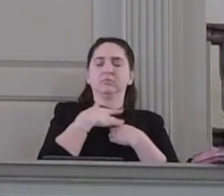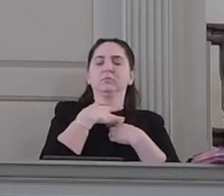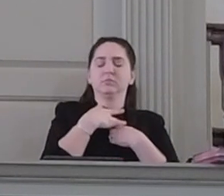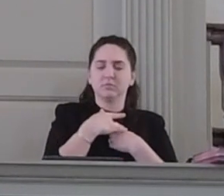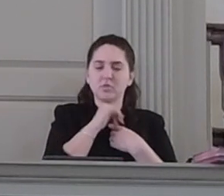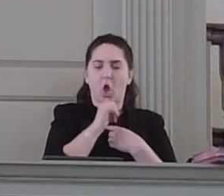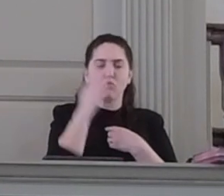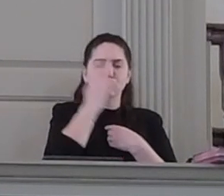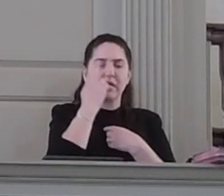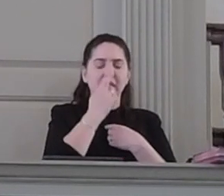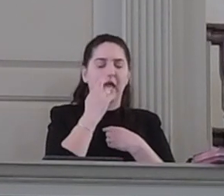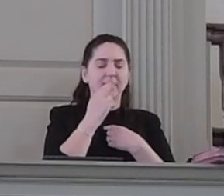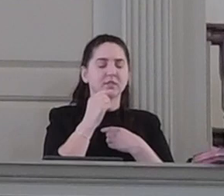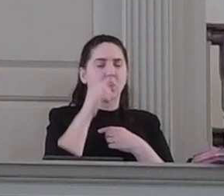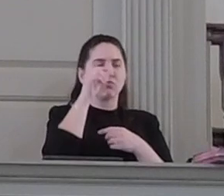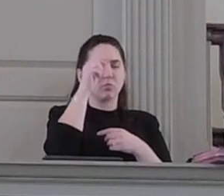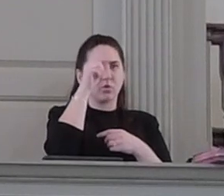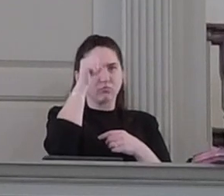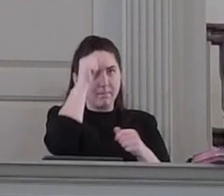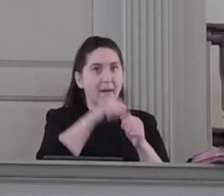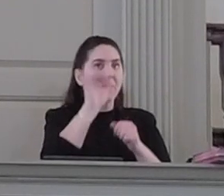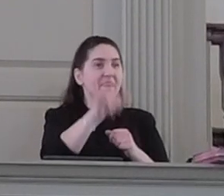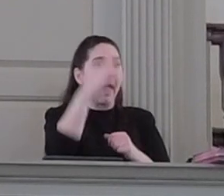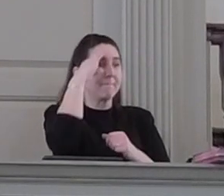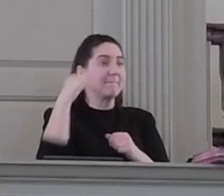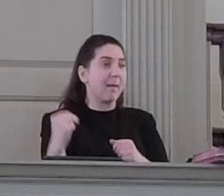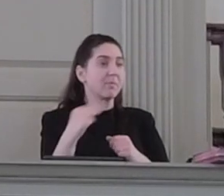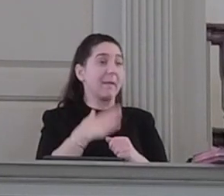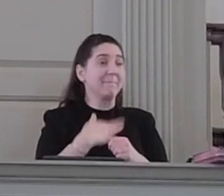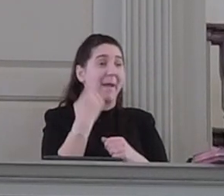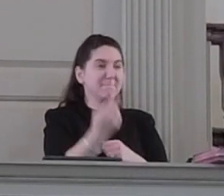least expected it. And it took